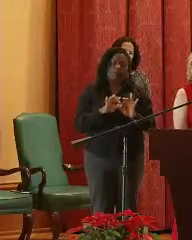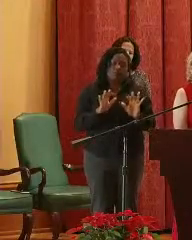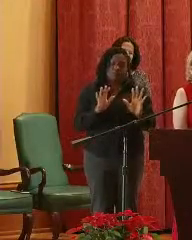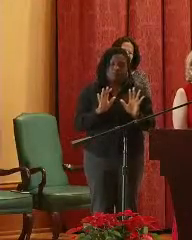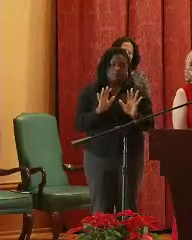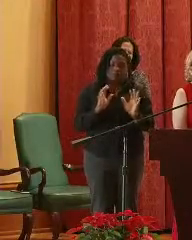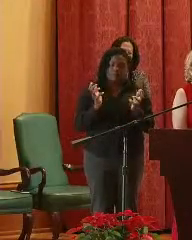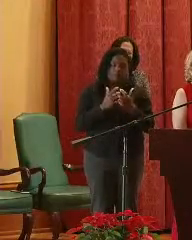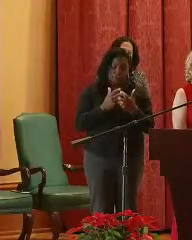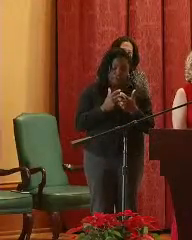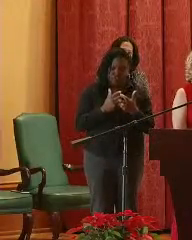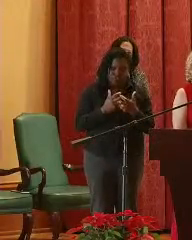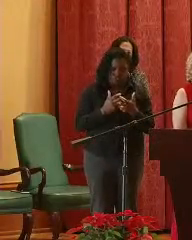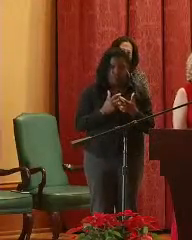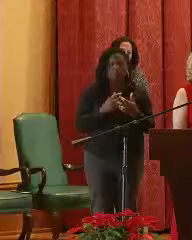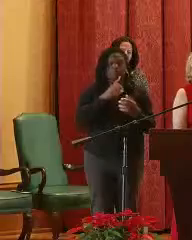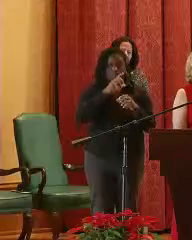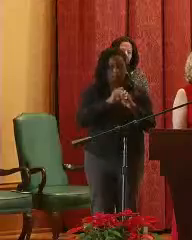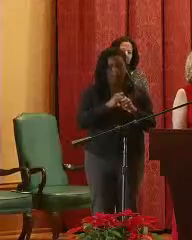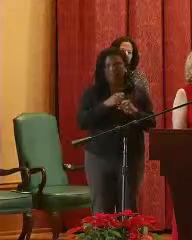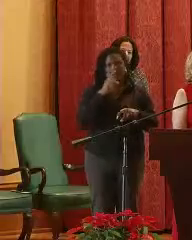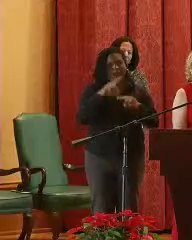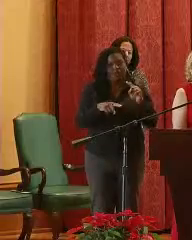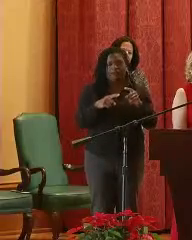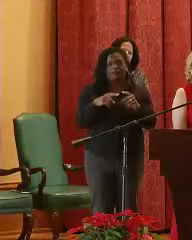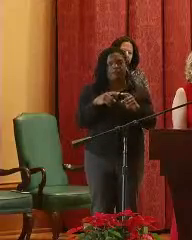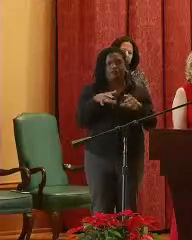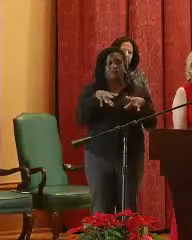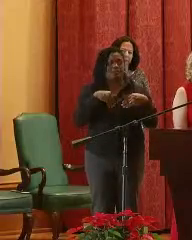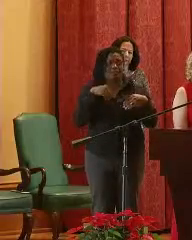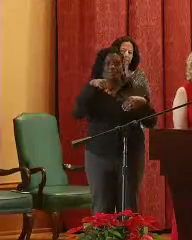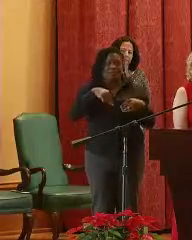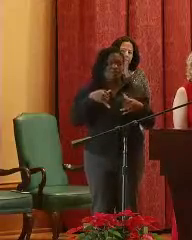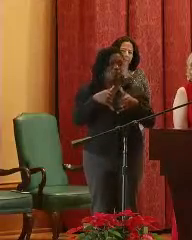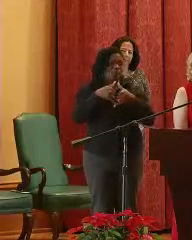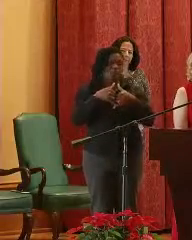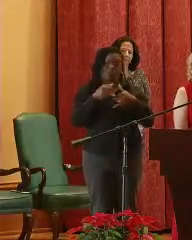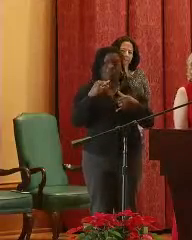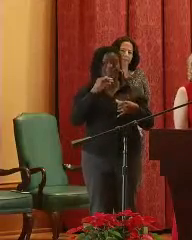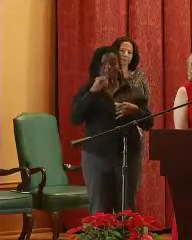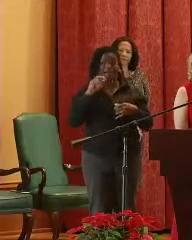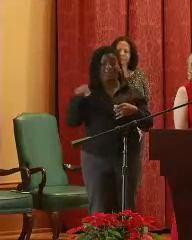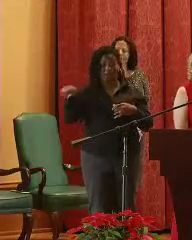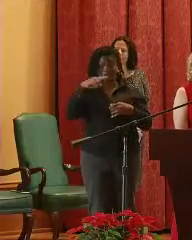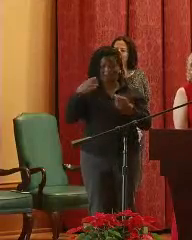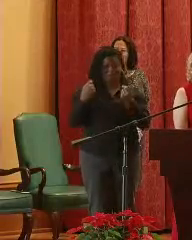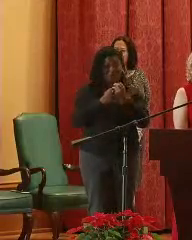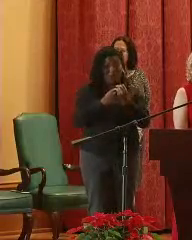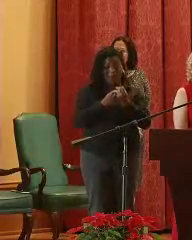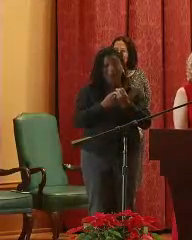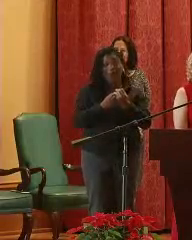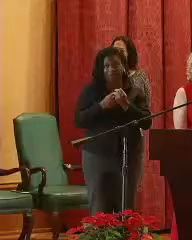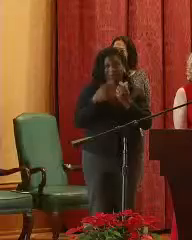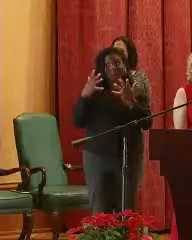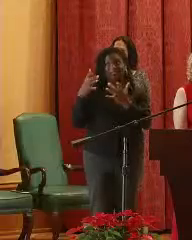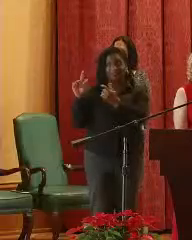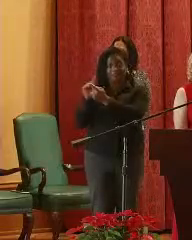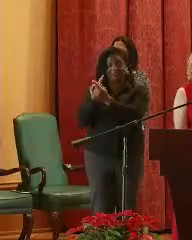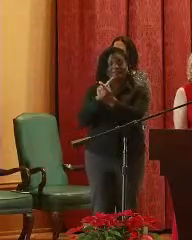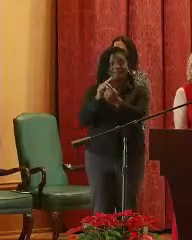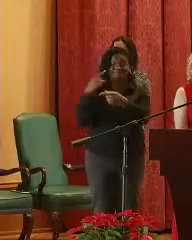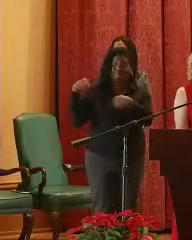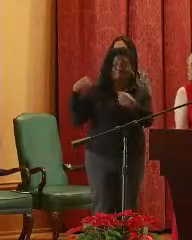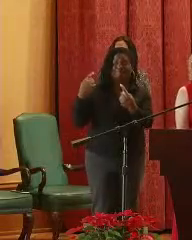award if it weren't for so many of you I've met along the way who taught me and supported